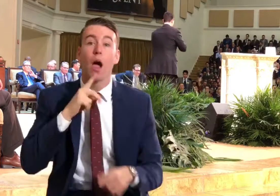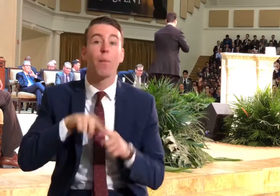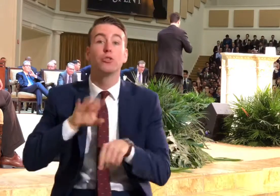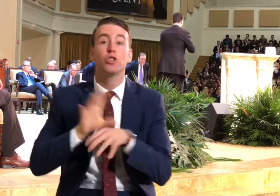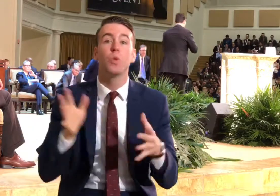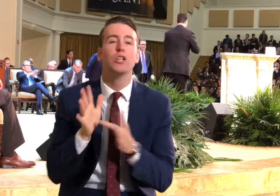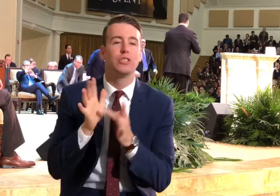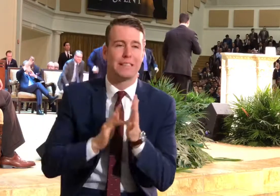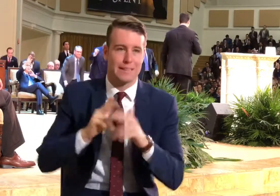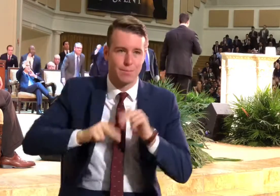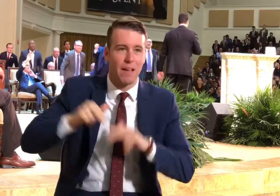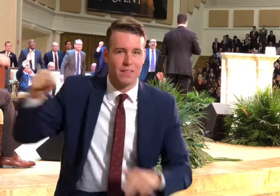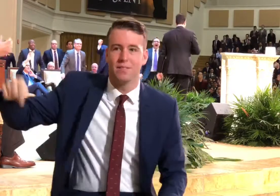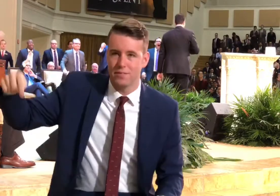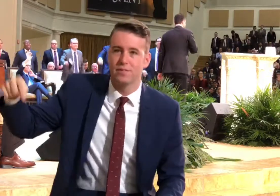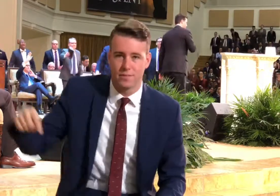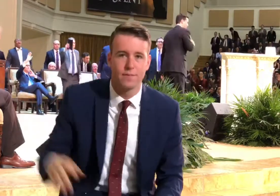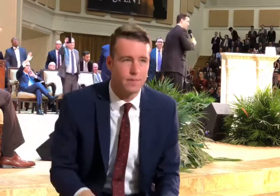built.